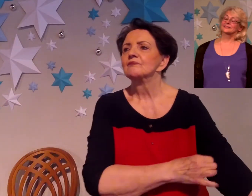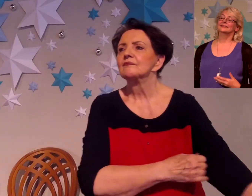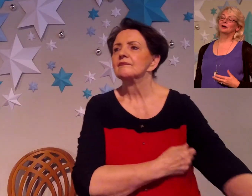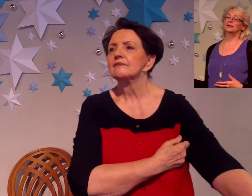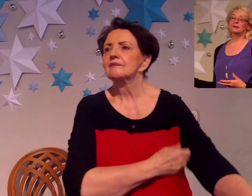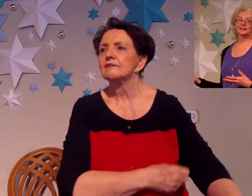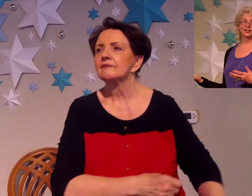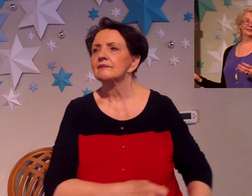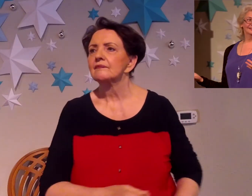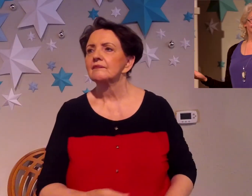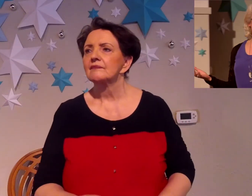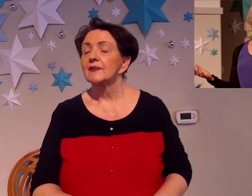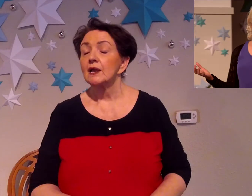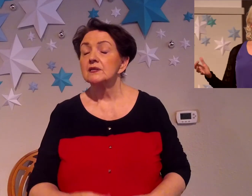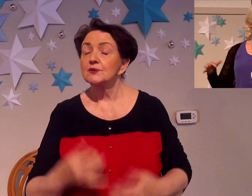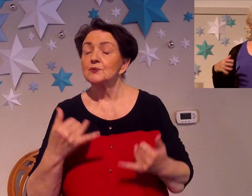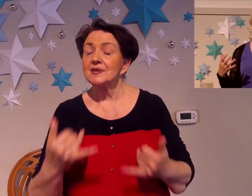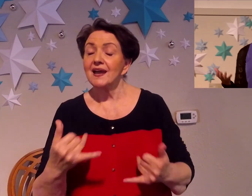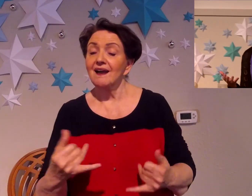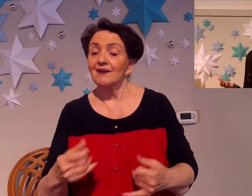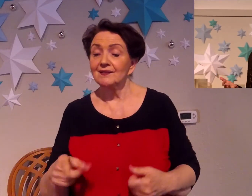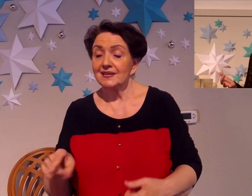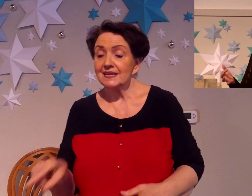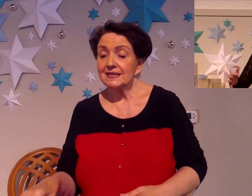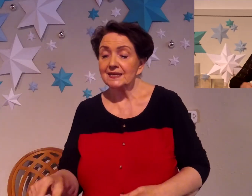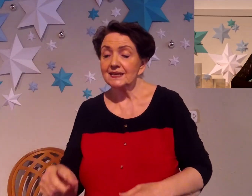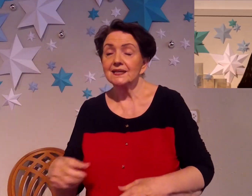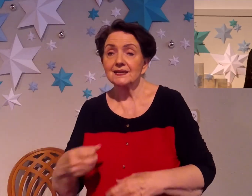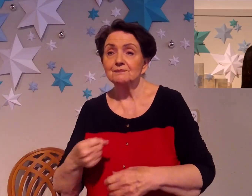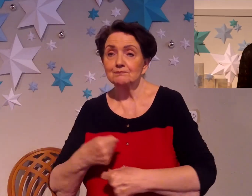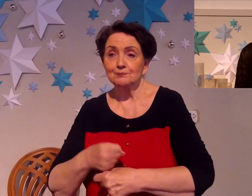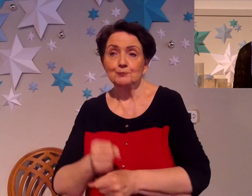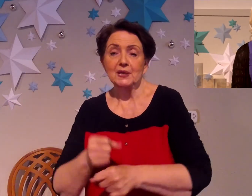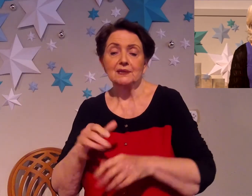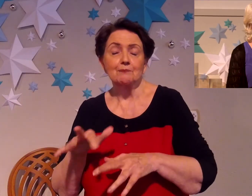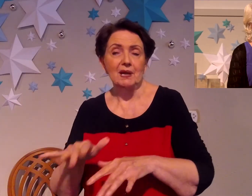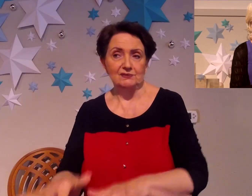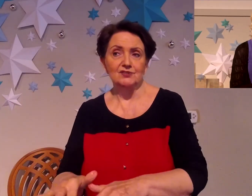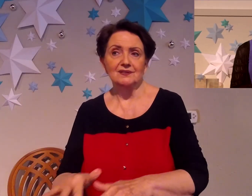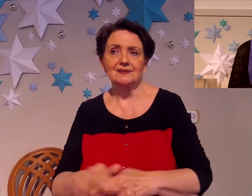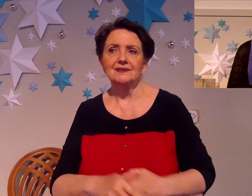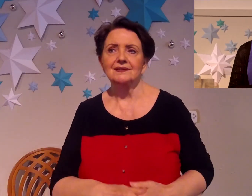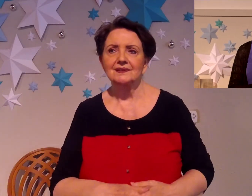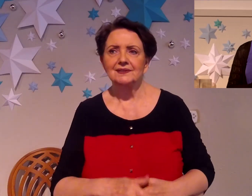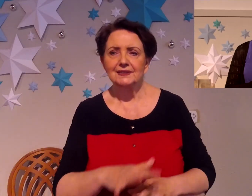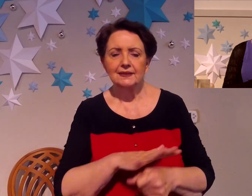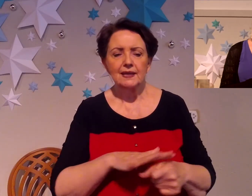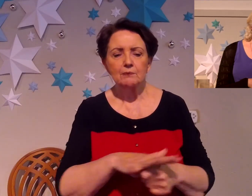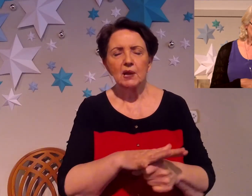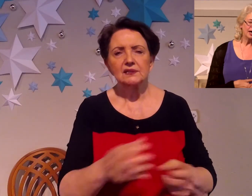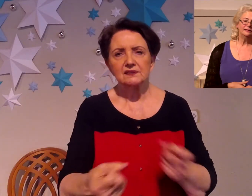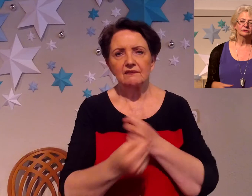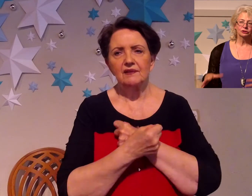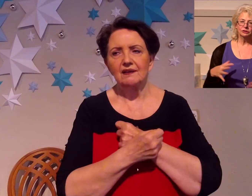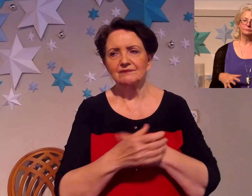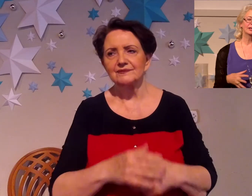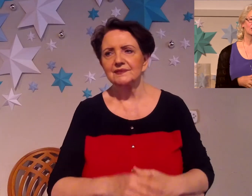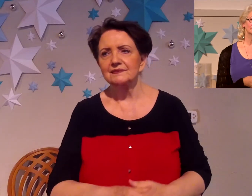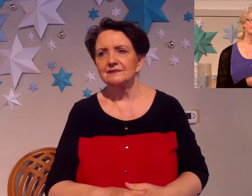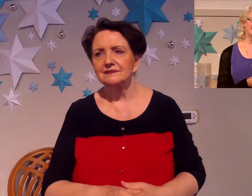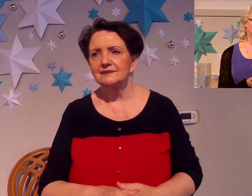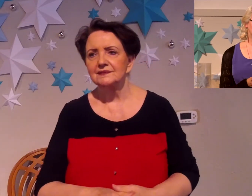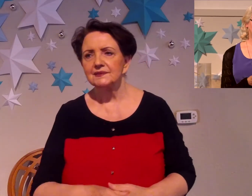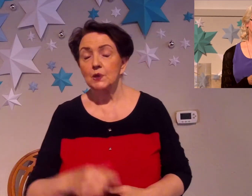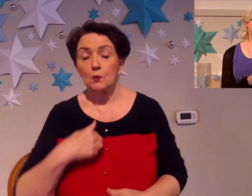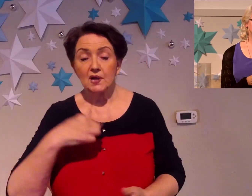So he gets to now make magic, right? He gets to make magic and be in that place of love. And what I learned about